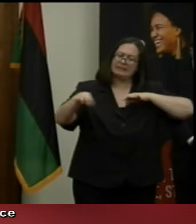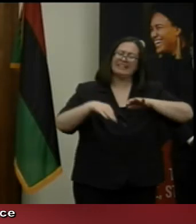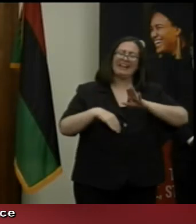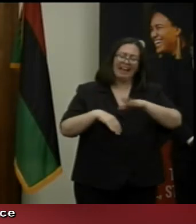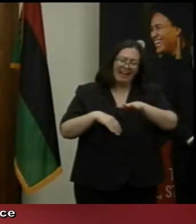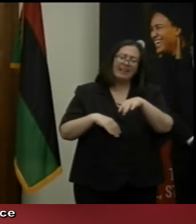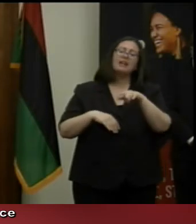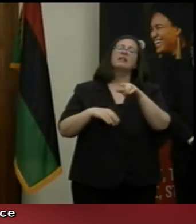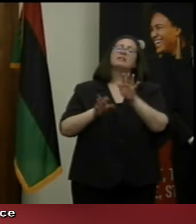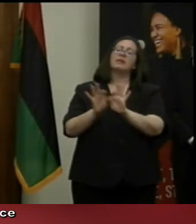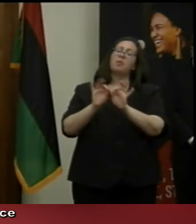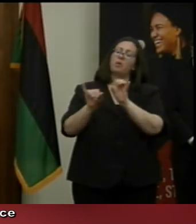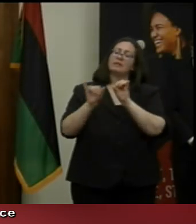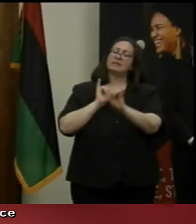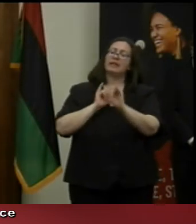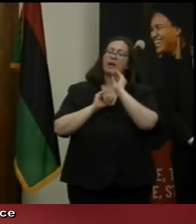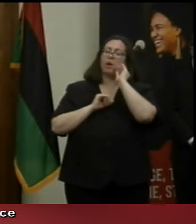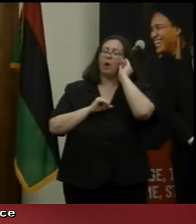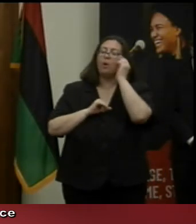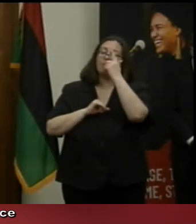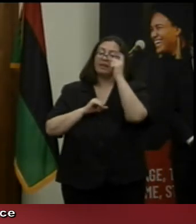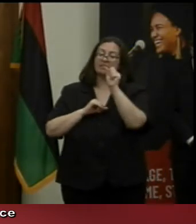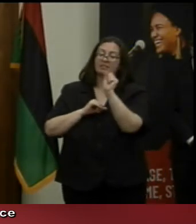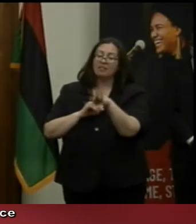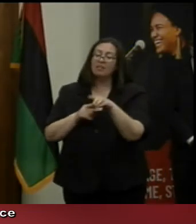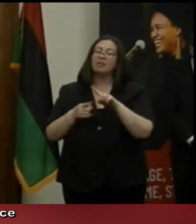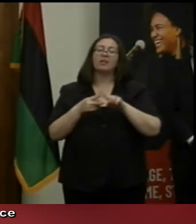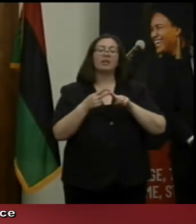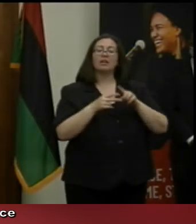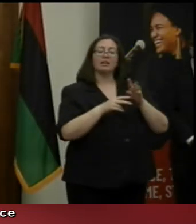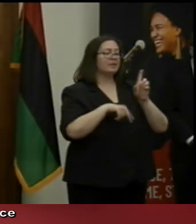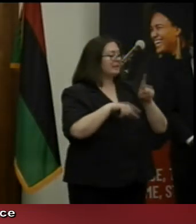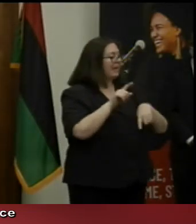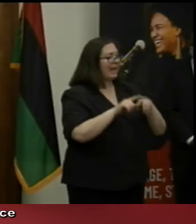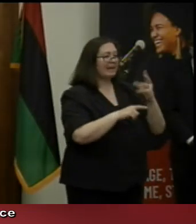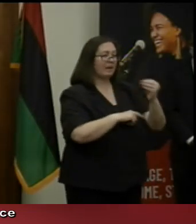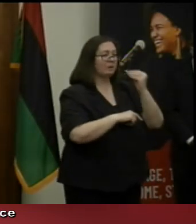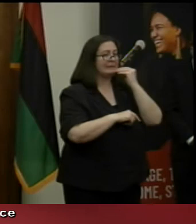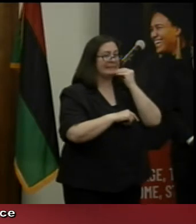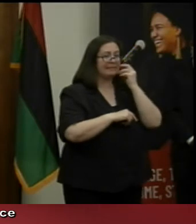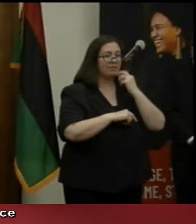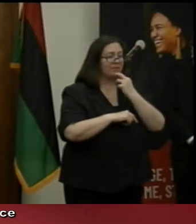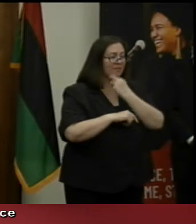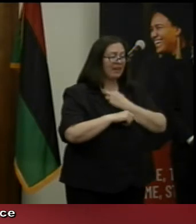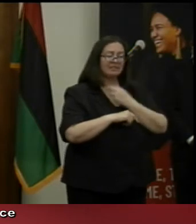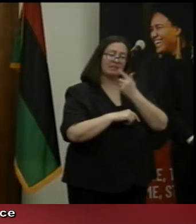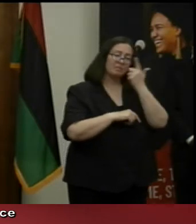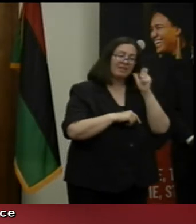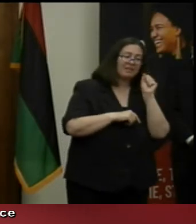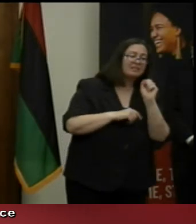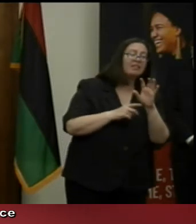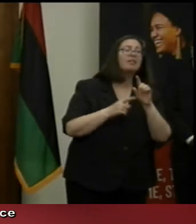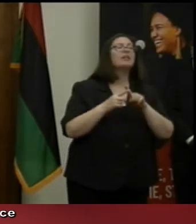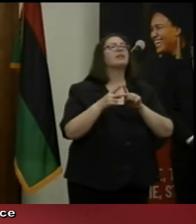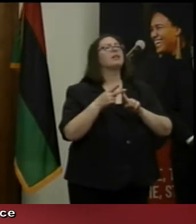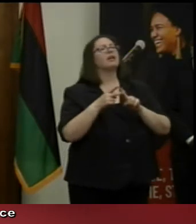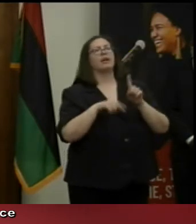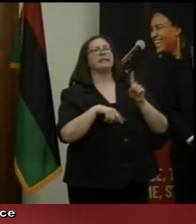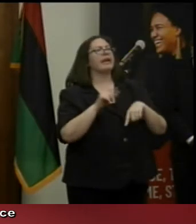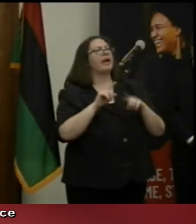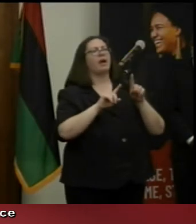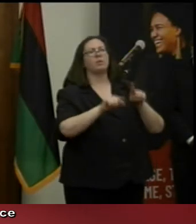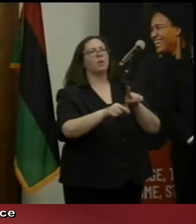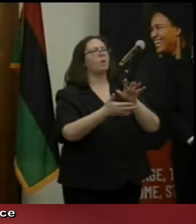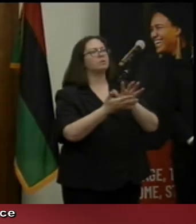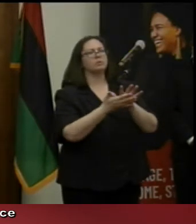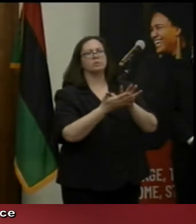need to stay home, why they can't go out and eat in restaurants, why schools have to be closed. So the extension